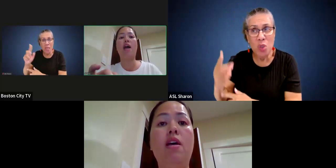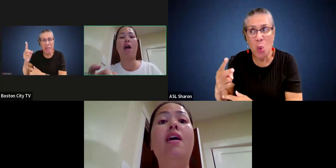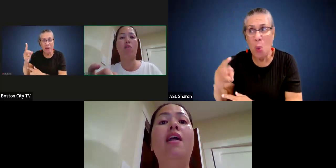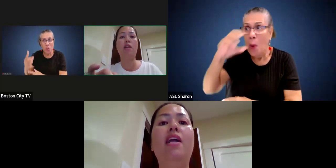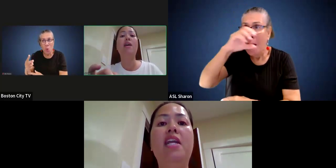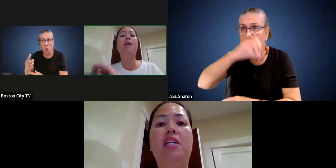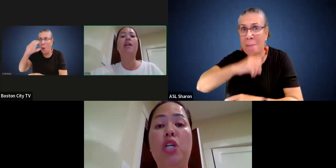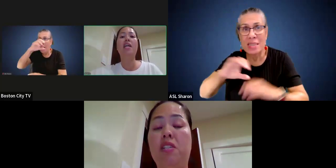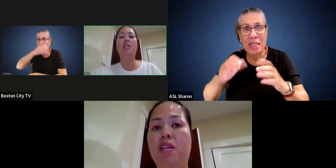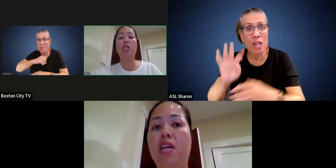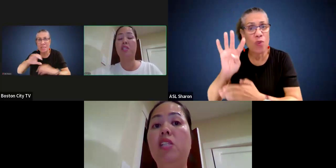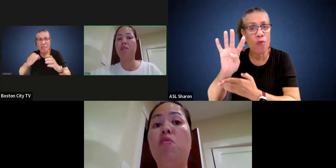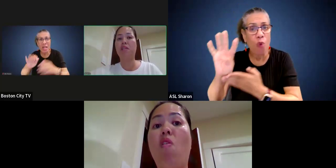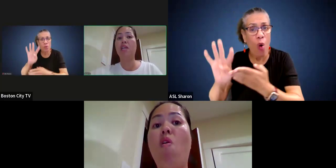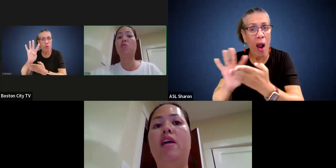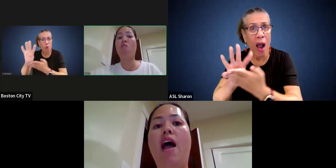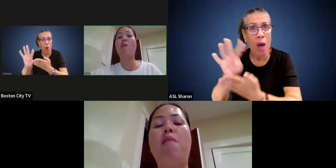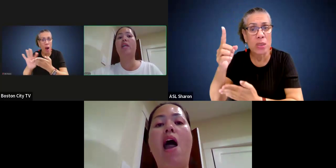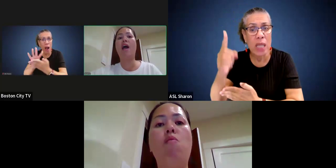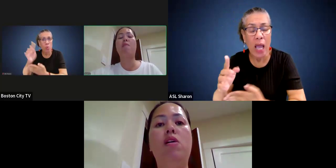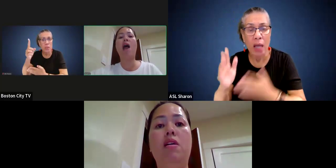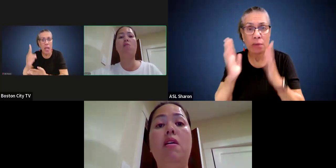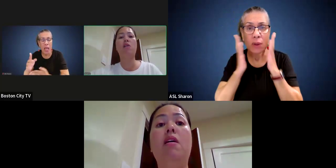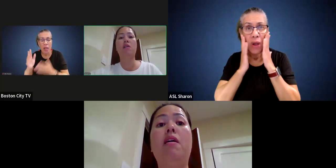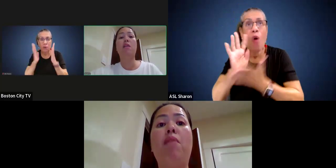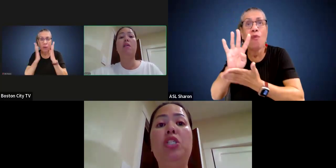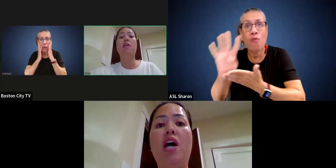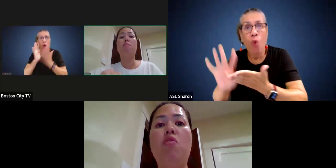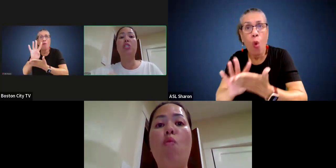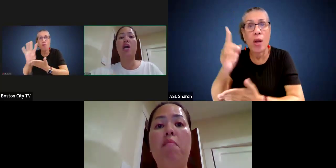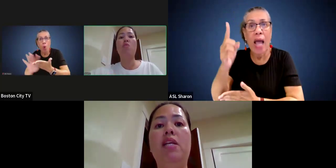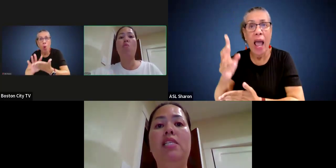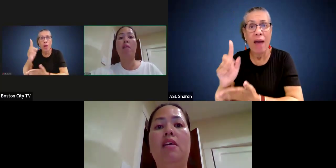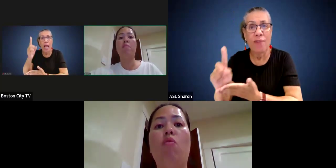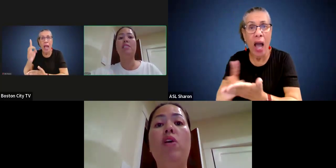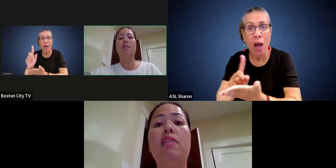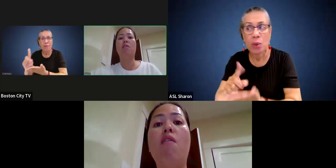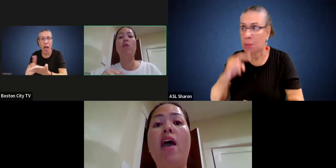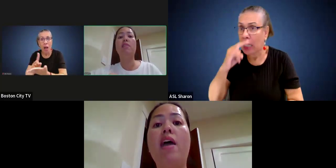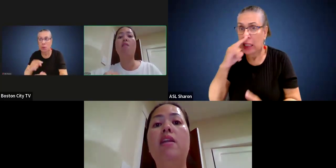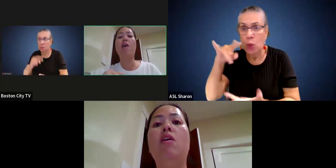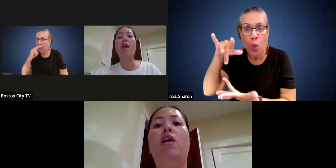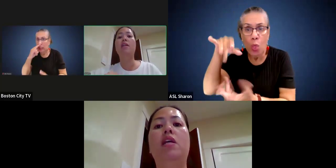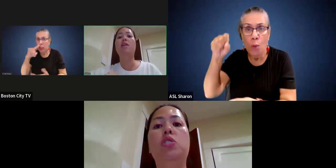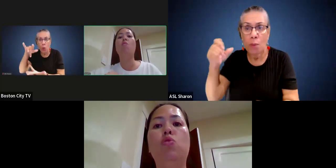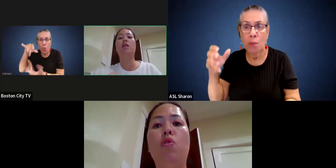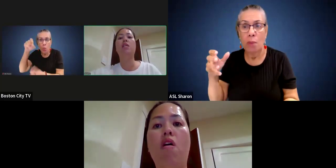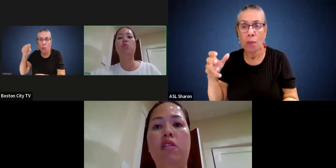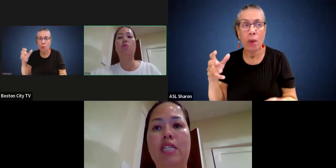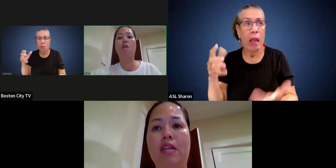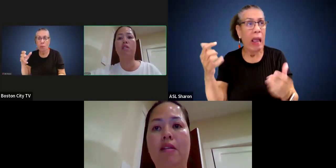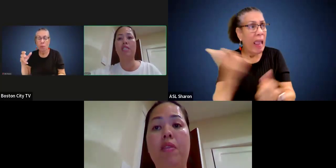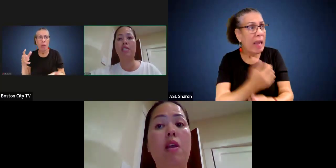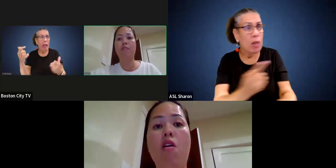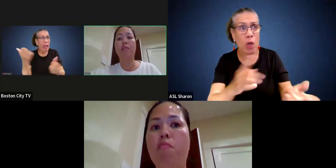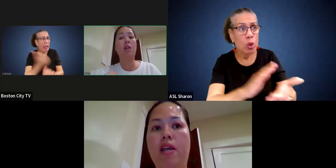hours. Ladies and gentlemen, it's 4.5 hours my child went missing without anyone in school